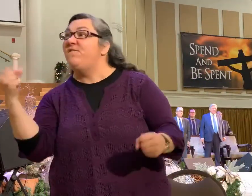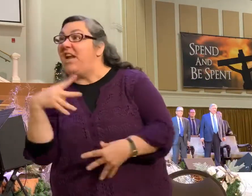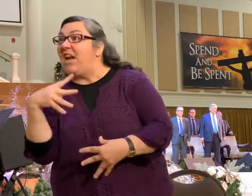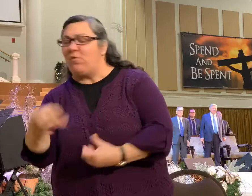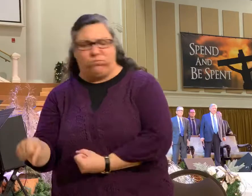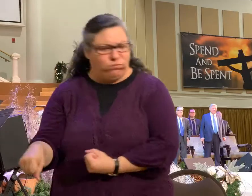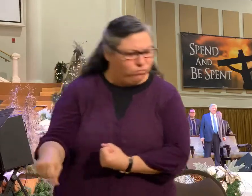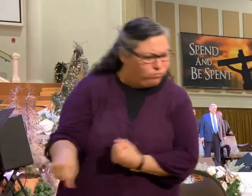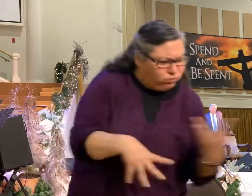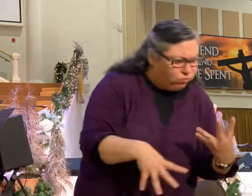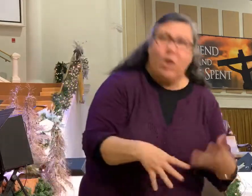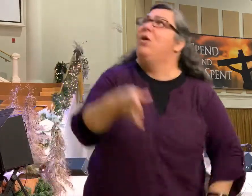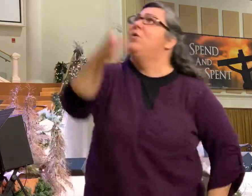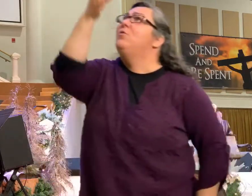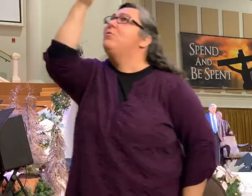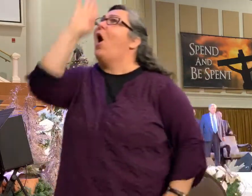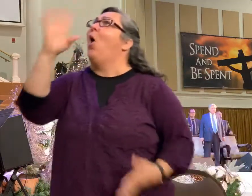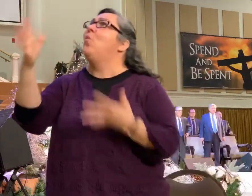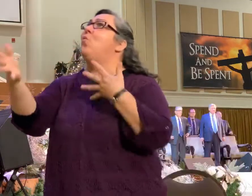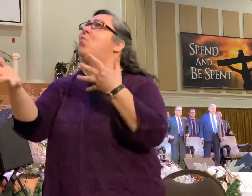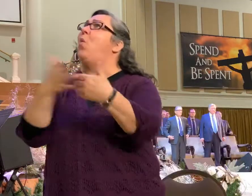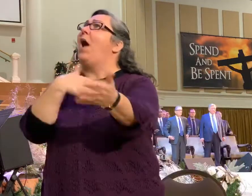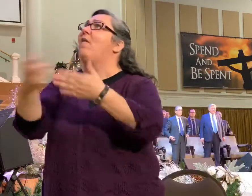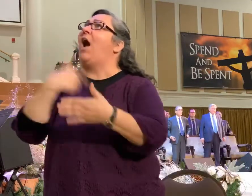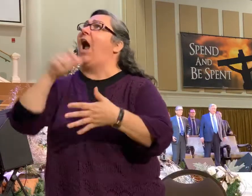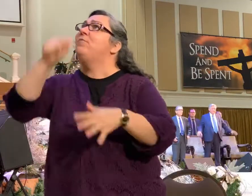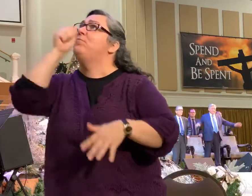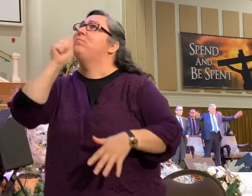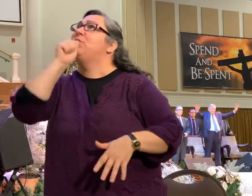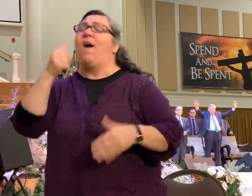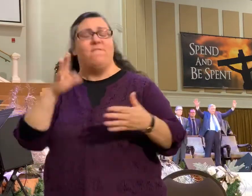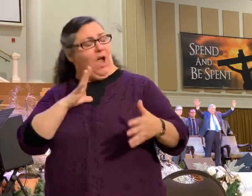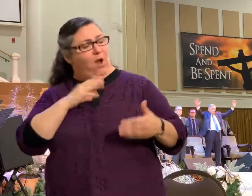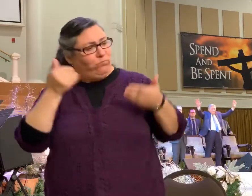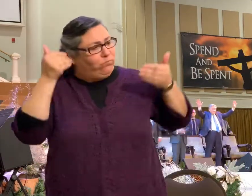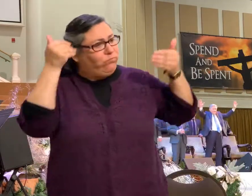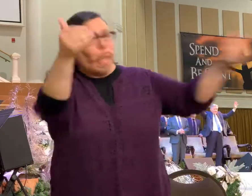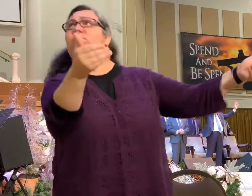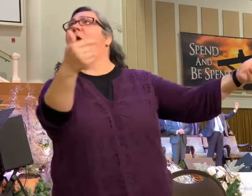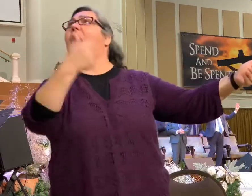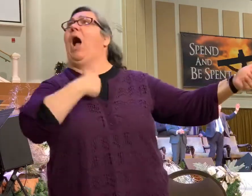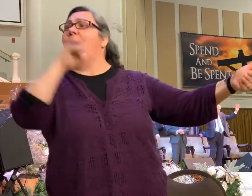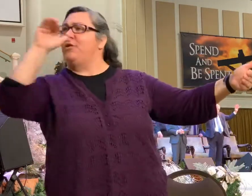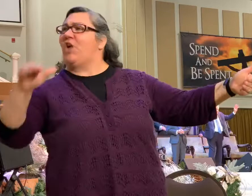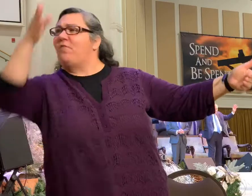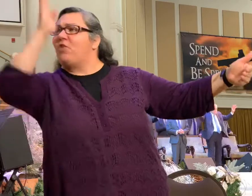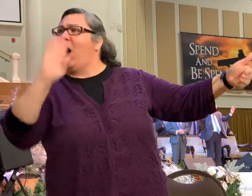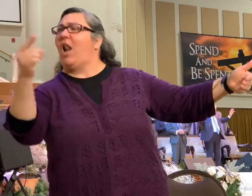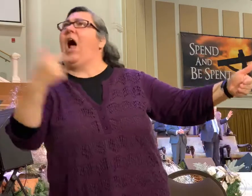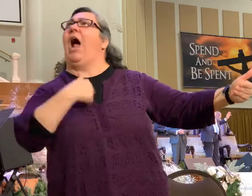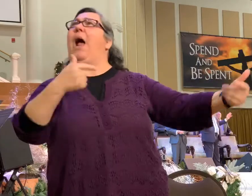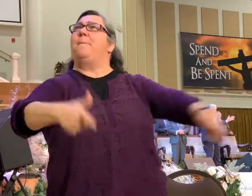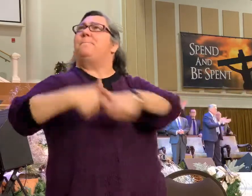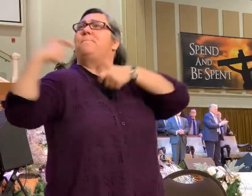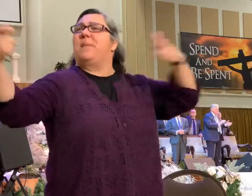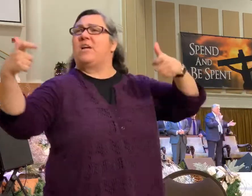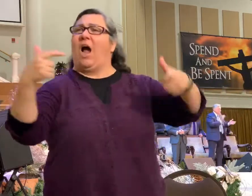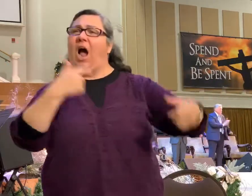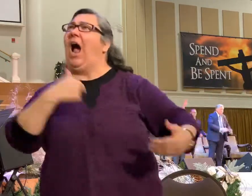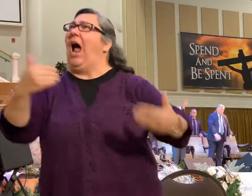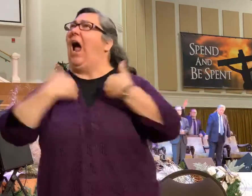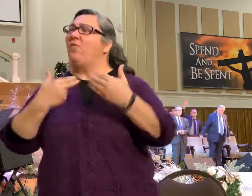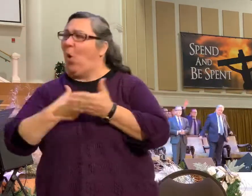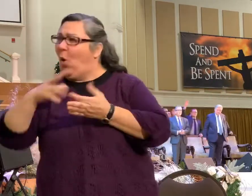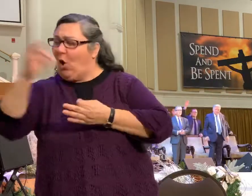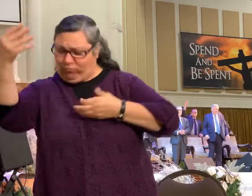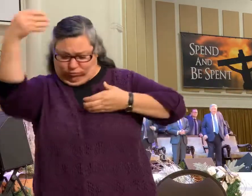said, God, whatever I got to go through, bring it on, devil. I'm a child of God. I'm bigger. I'm better. I got the